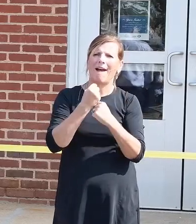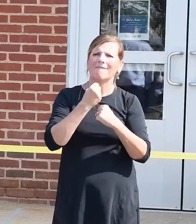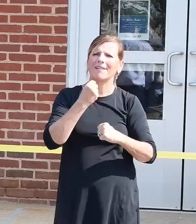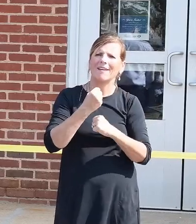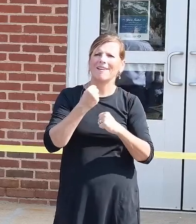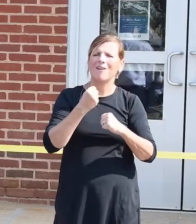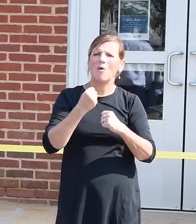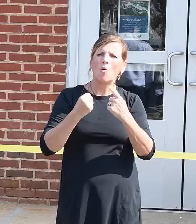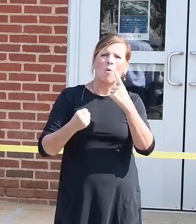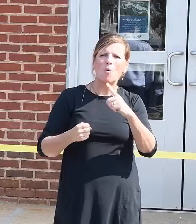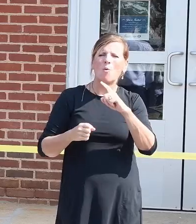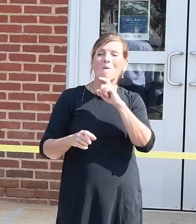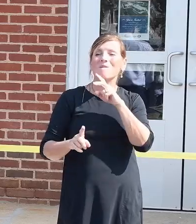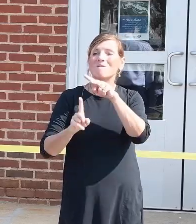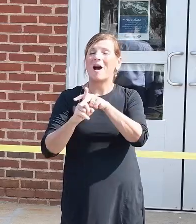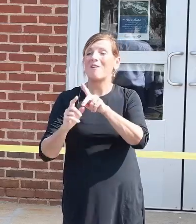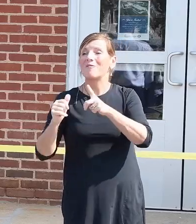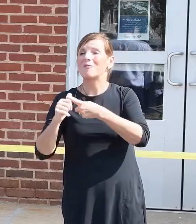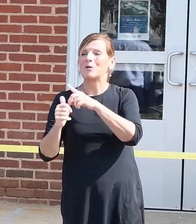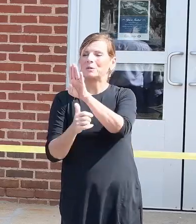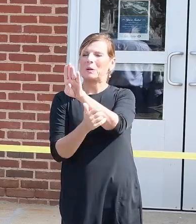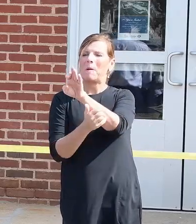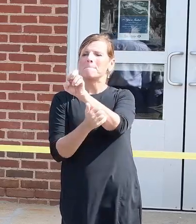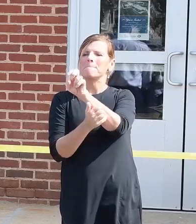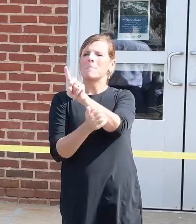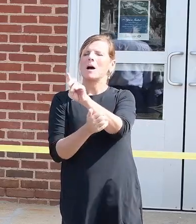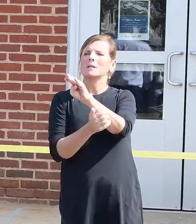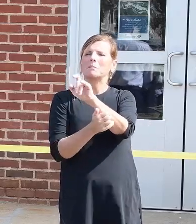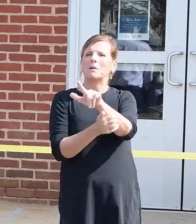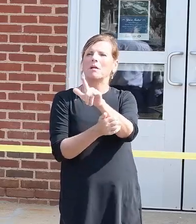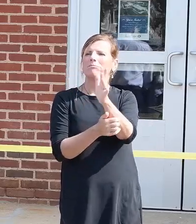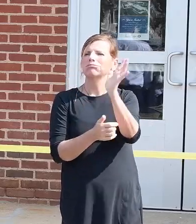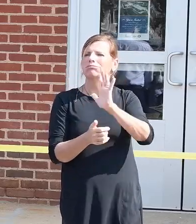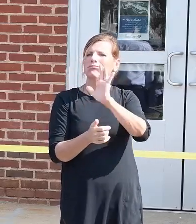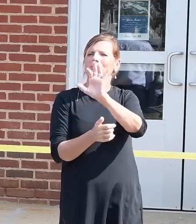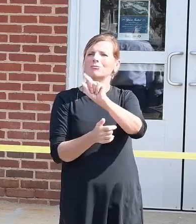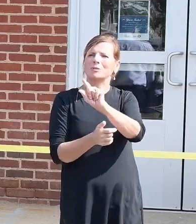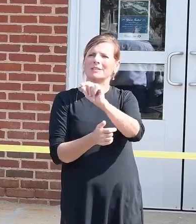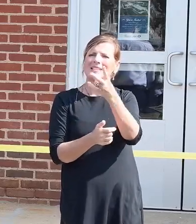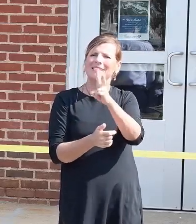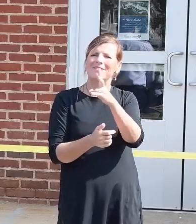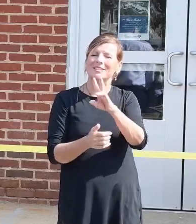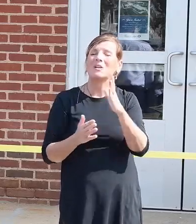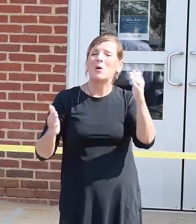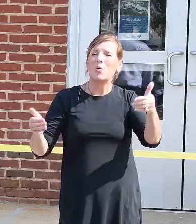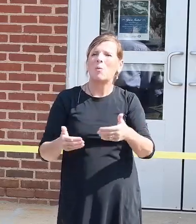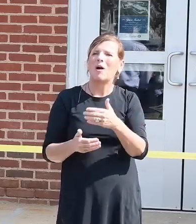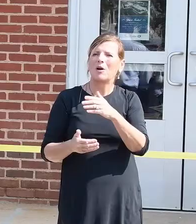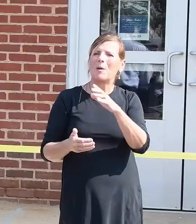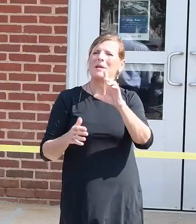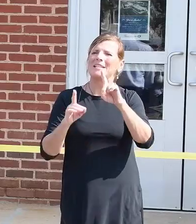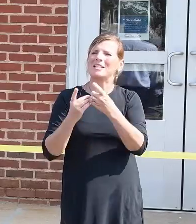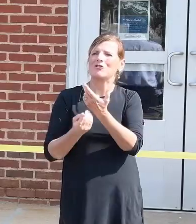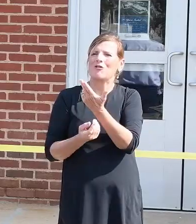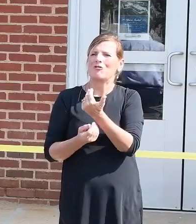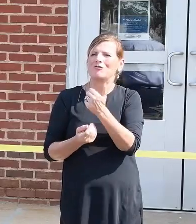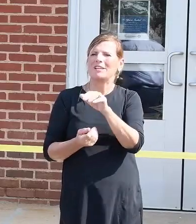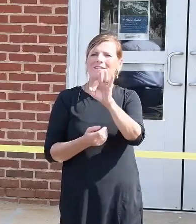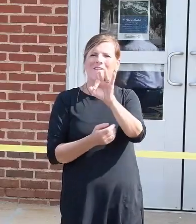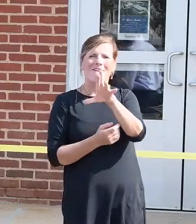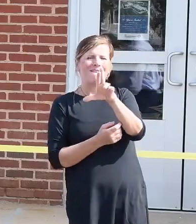first state bond bill for this project back in 2017. Please welcome former District 13 State Delegate Frank